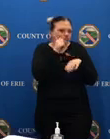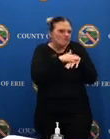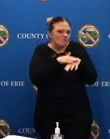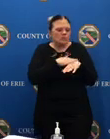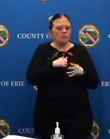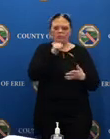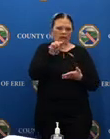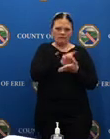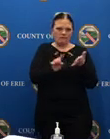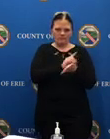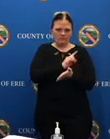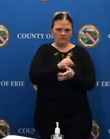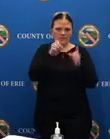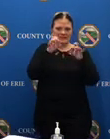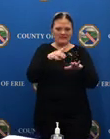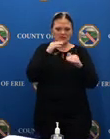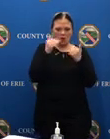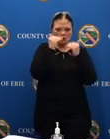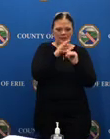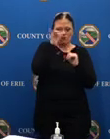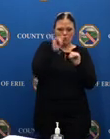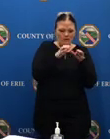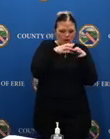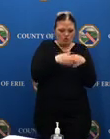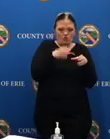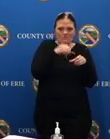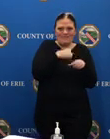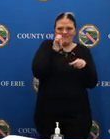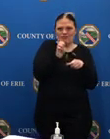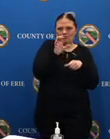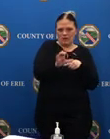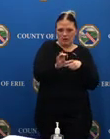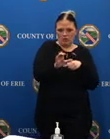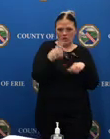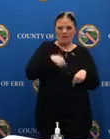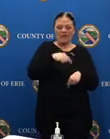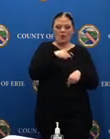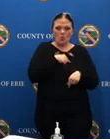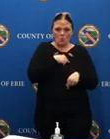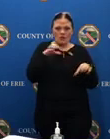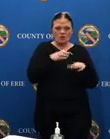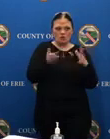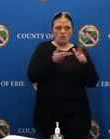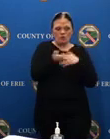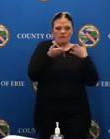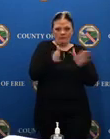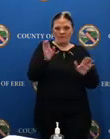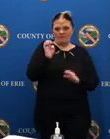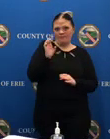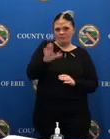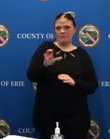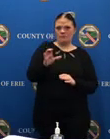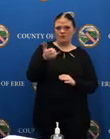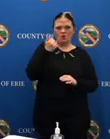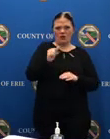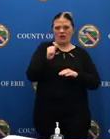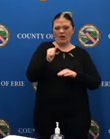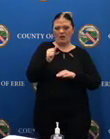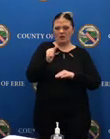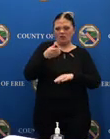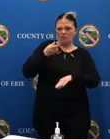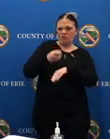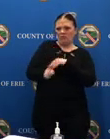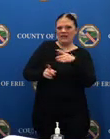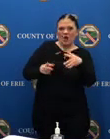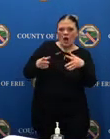that. The tests are limited to that small subset in Erie County that we do through the public health lab. So any accusation that we're not testing